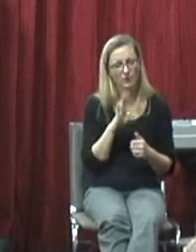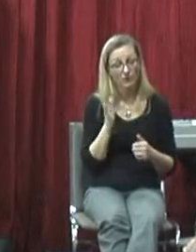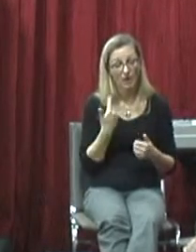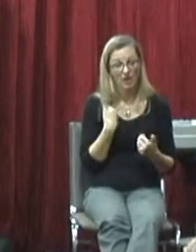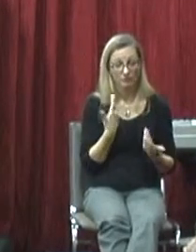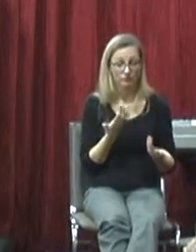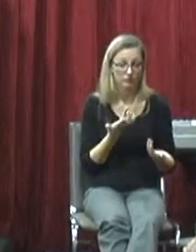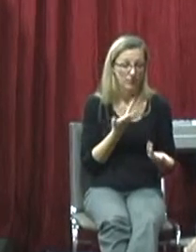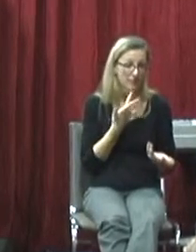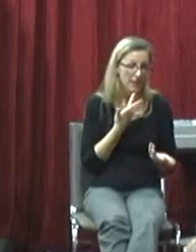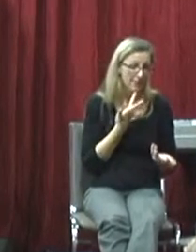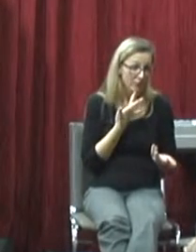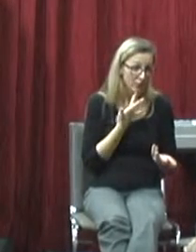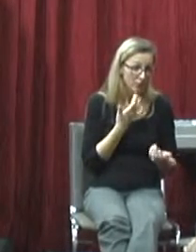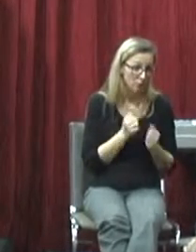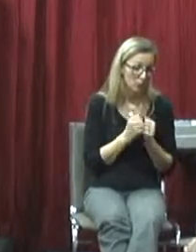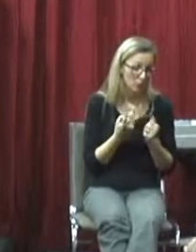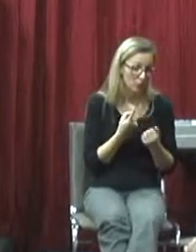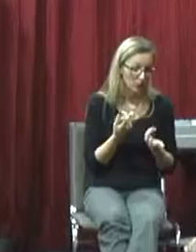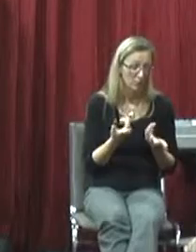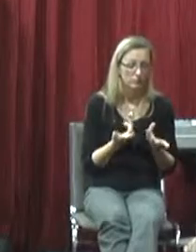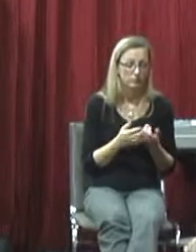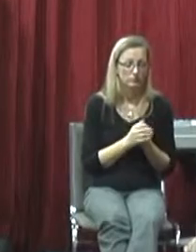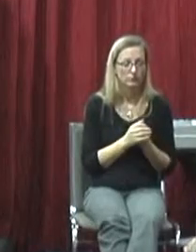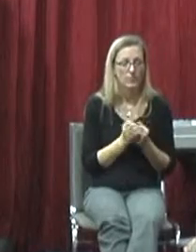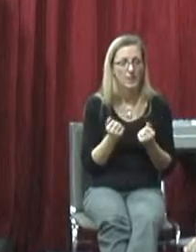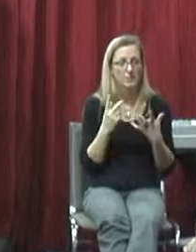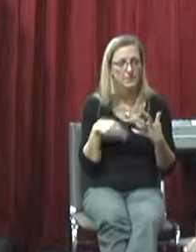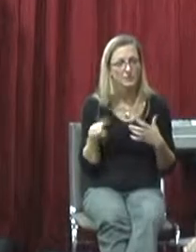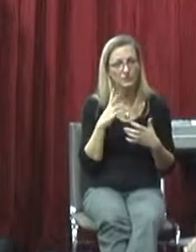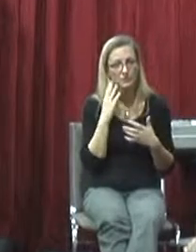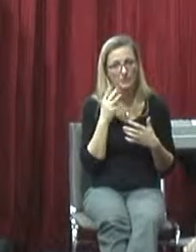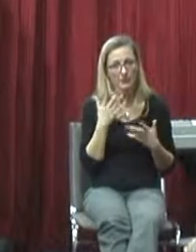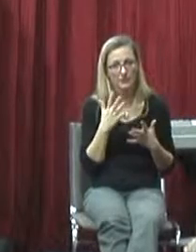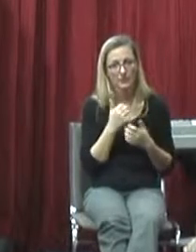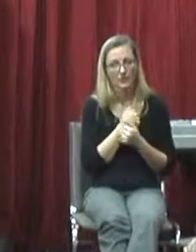favor with someone? How many have experienced love?